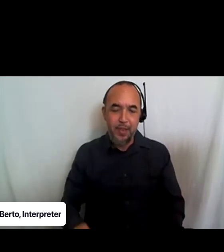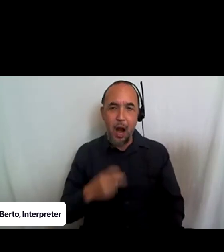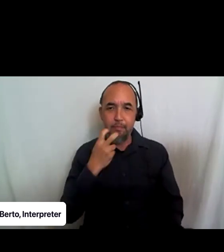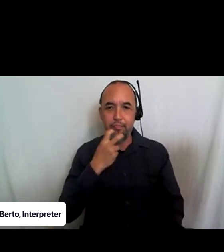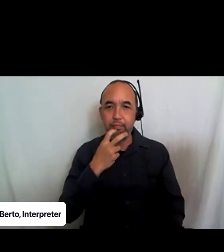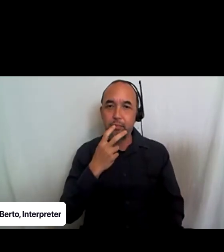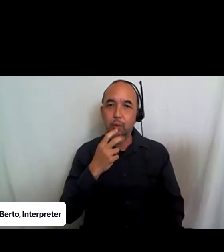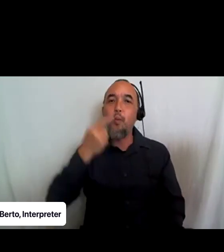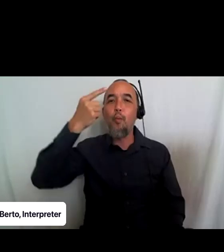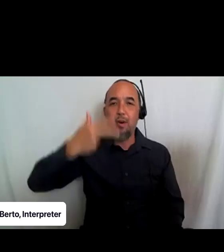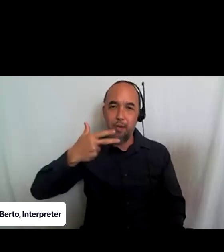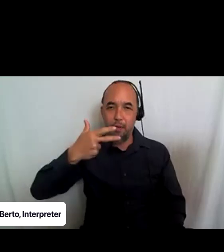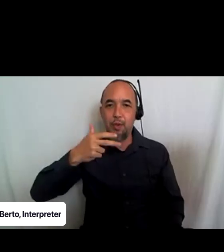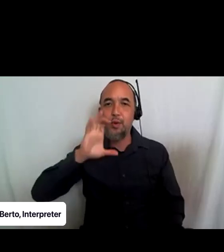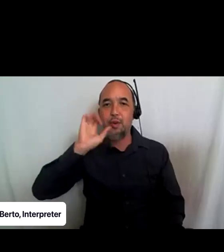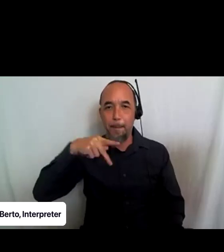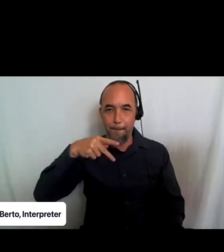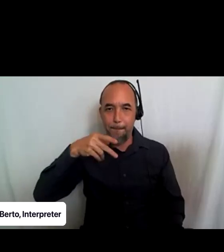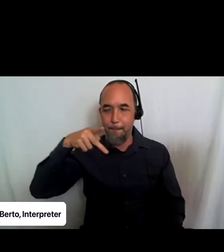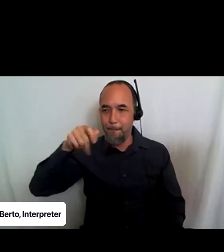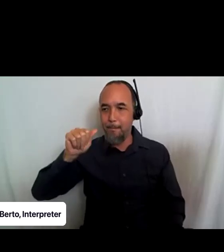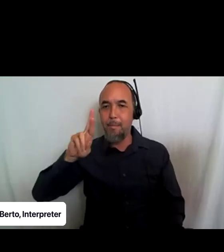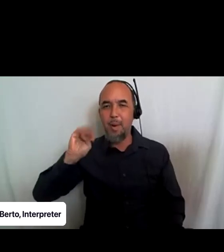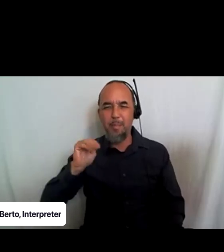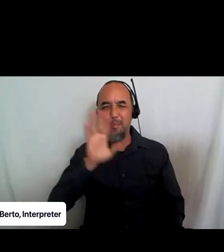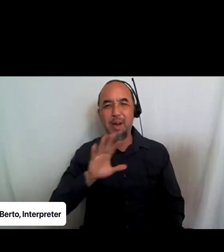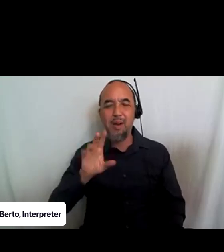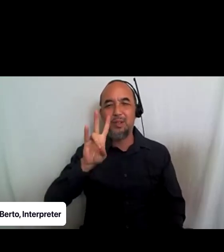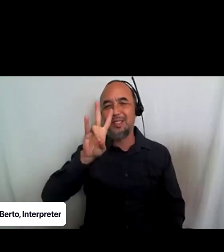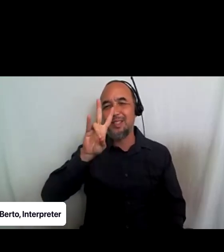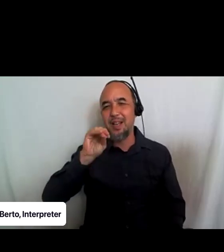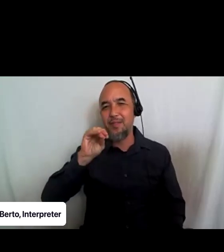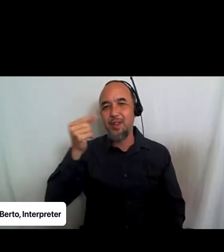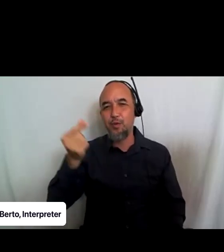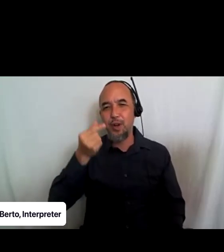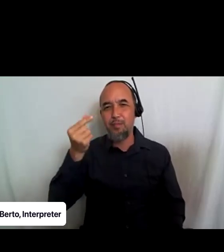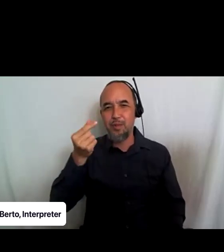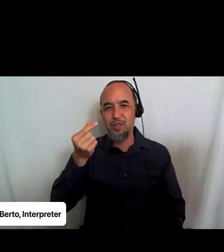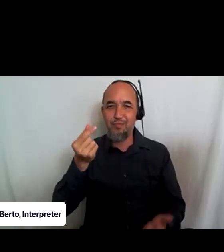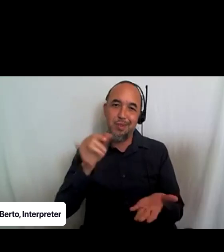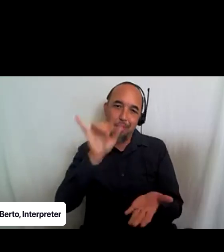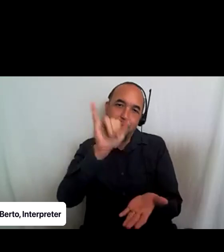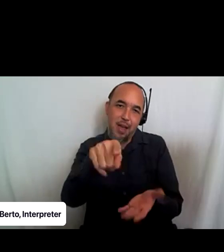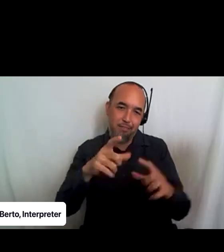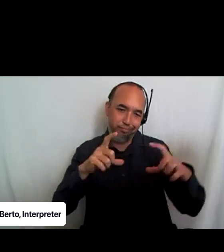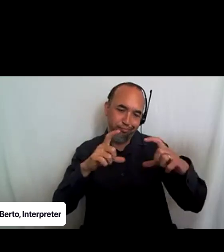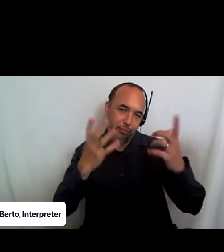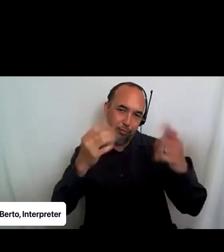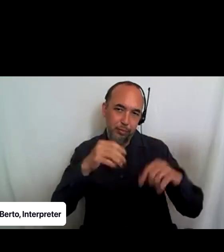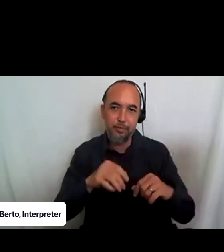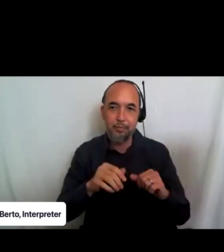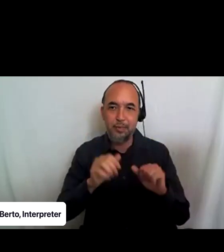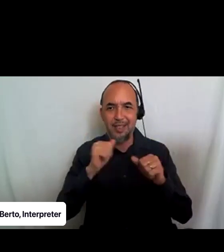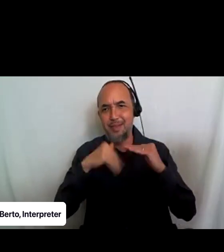a third cup of Parmesan. So about 70 grams of Parmesan, which is the rest of this, basically. I can do less than